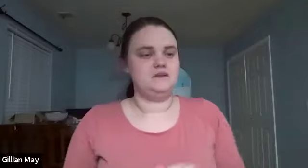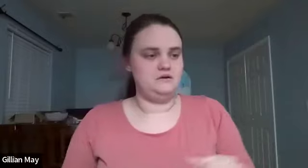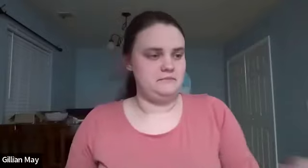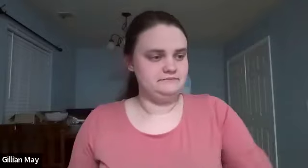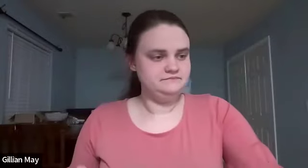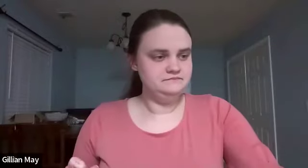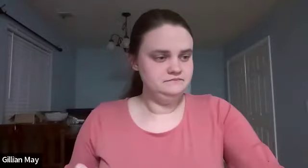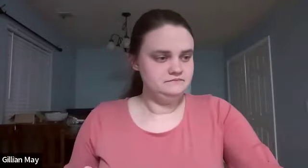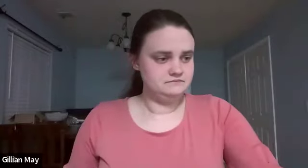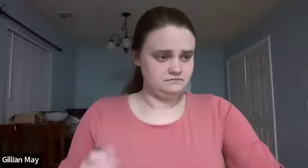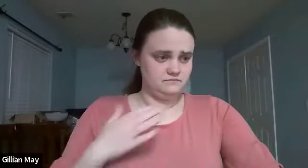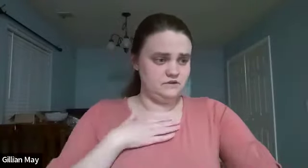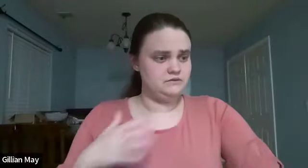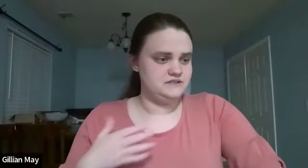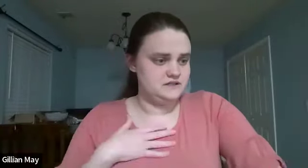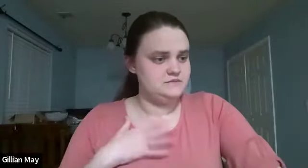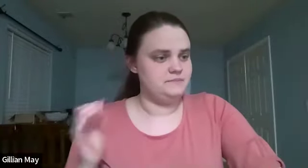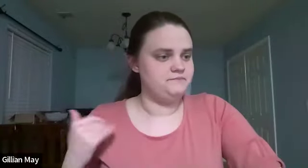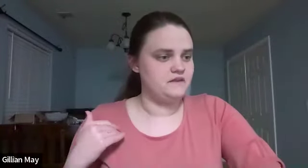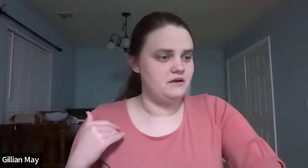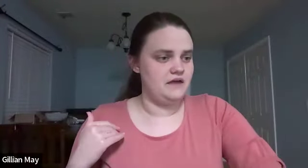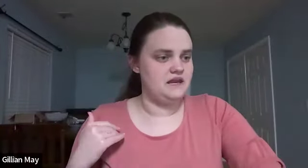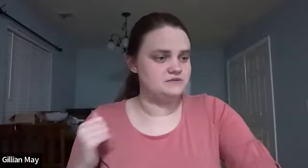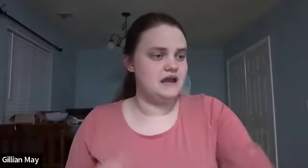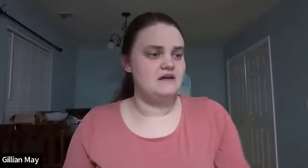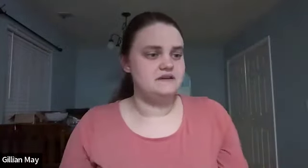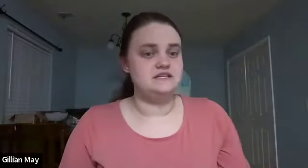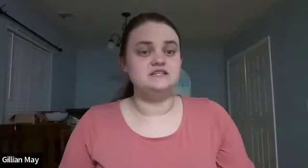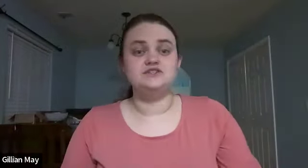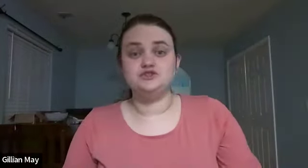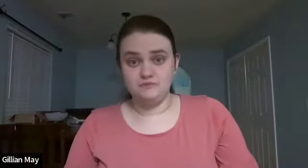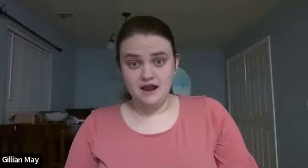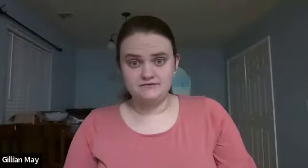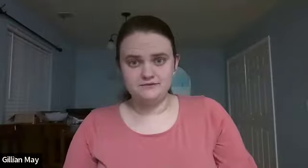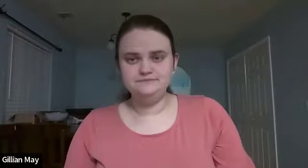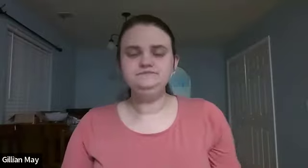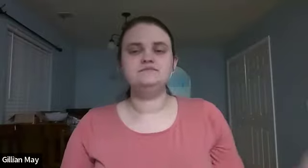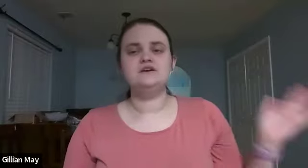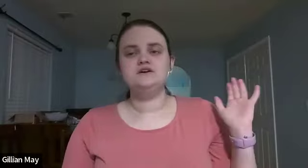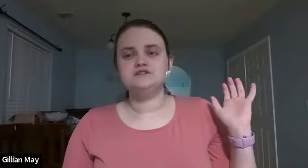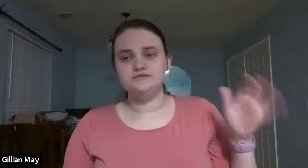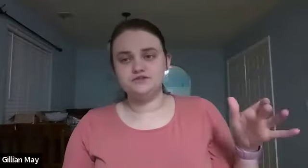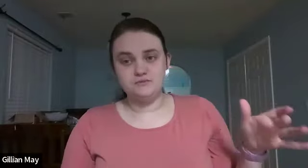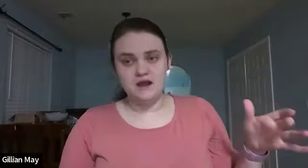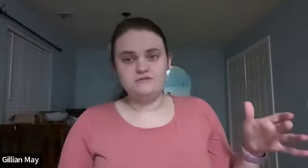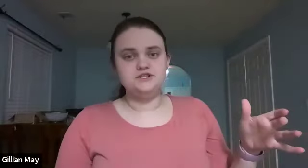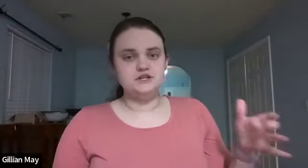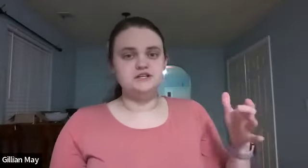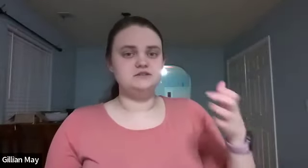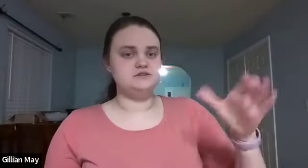Okay. Oh, excuse me. Okay, the next one I have is giraffe. So for giraffe, what you're going to do is you're going to